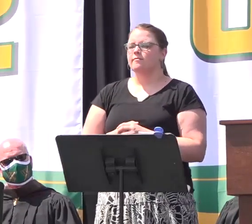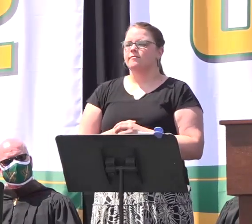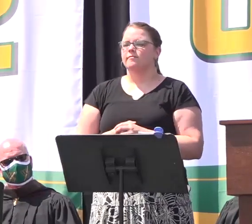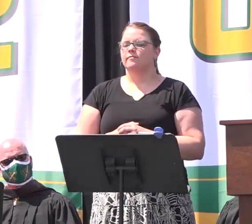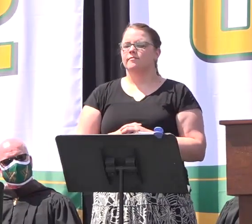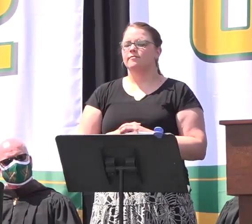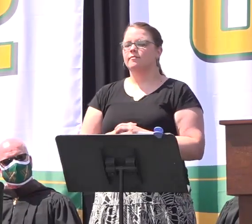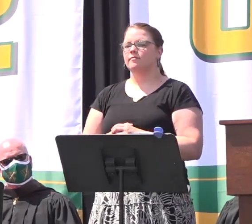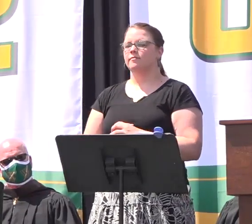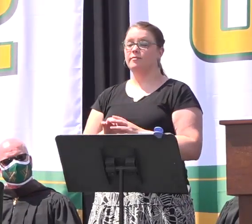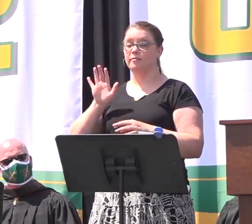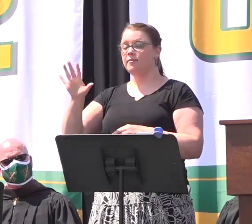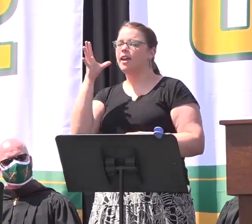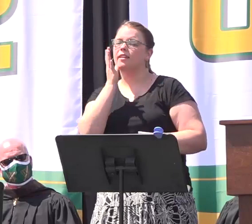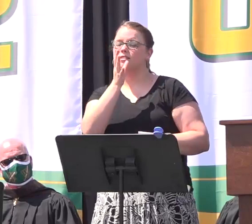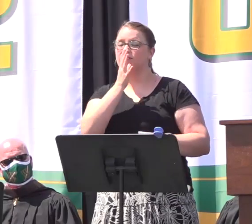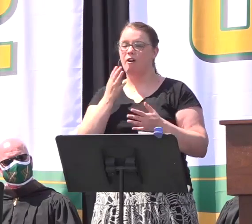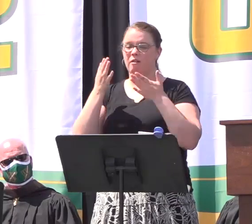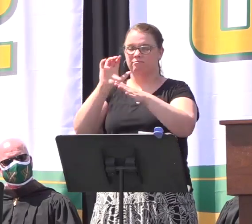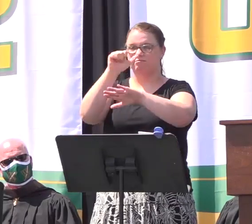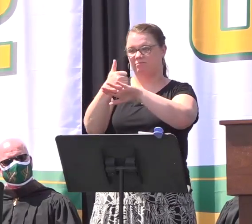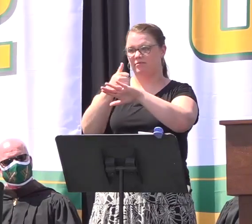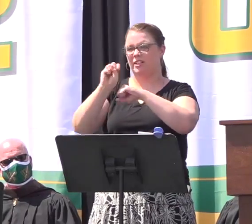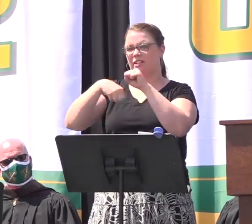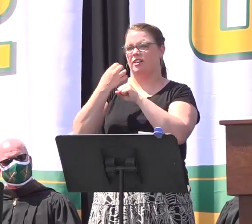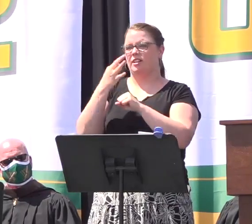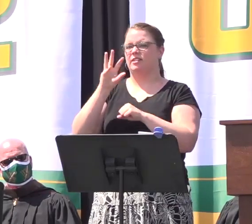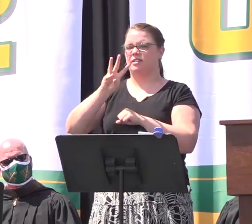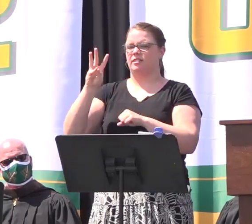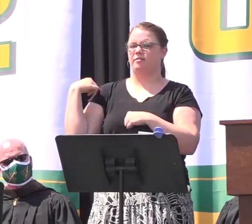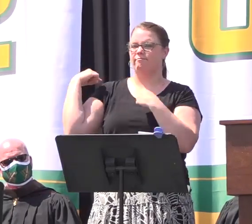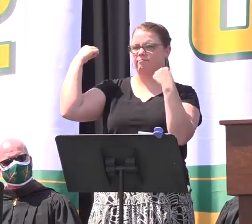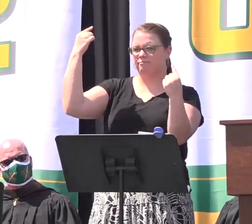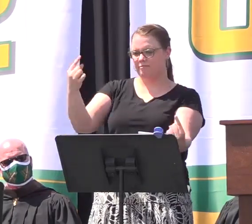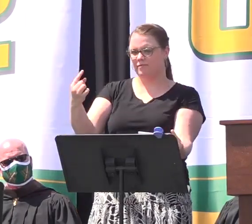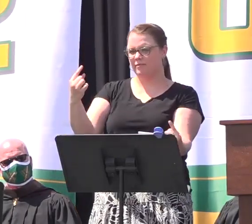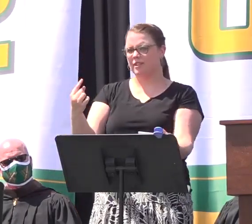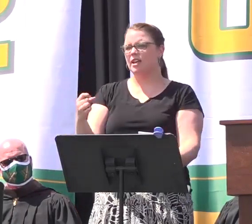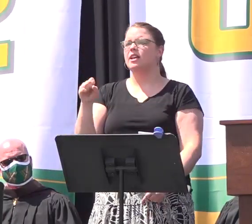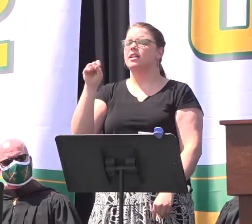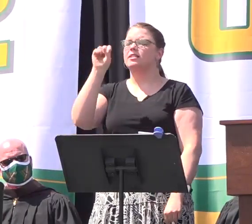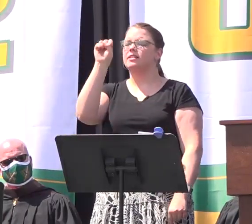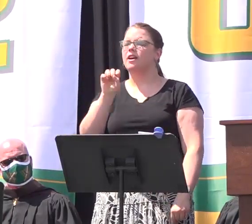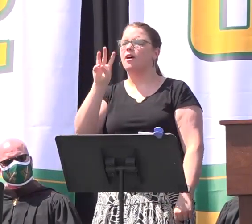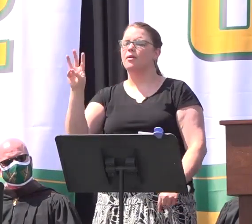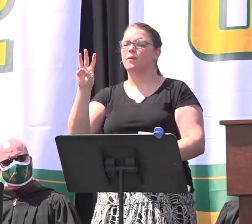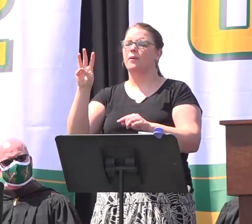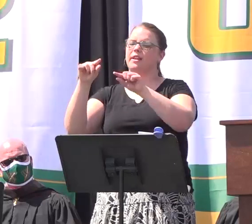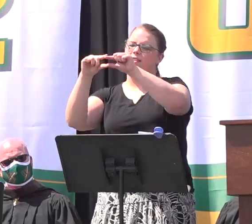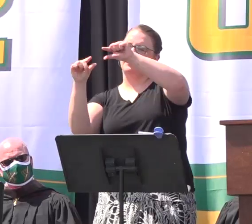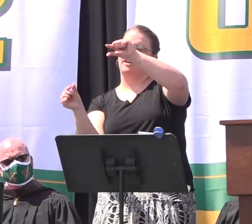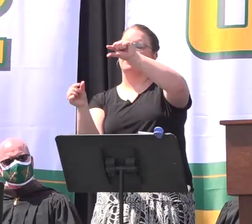His farm has been there since 1966. It's on the southwest tip of Scotland, overlooking the North